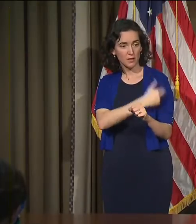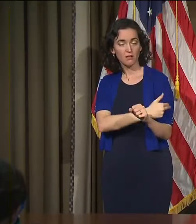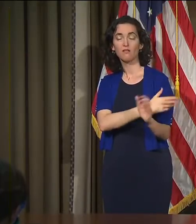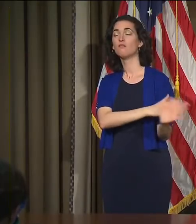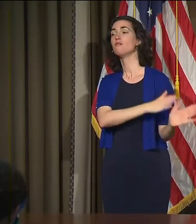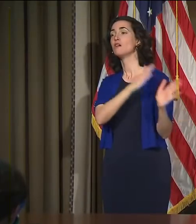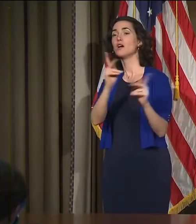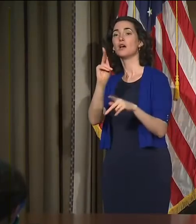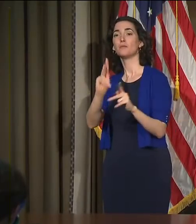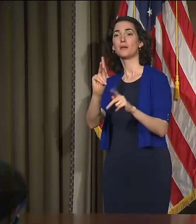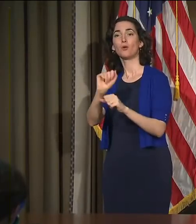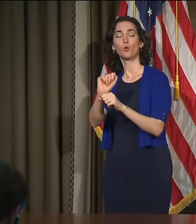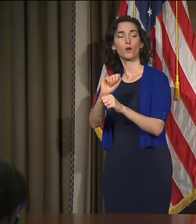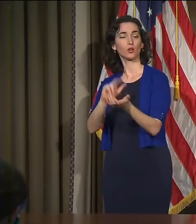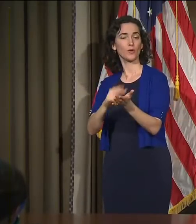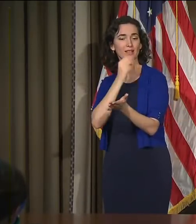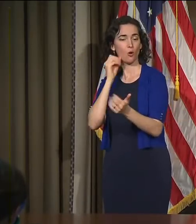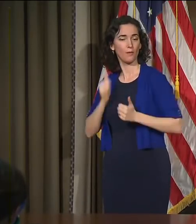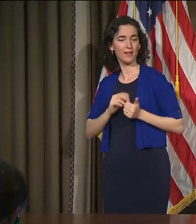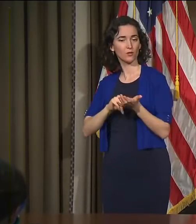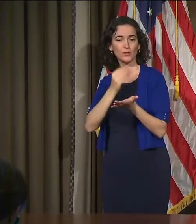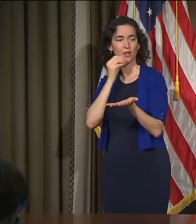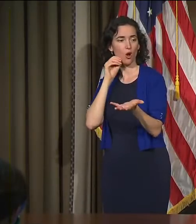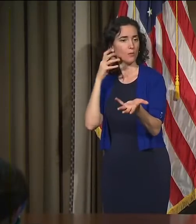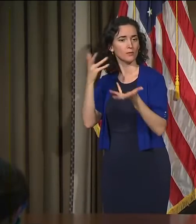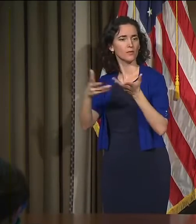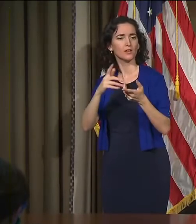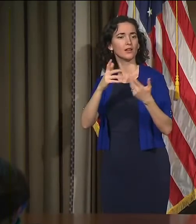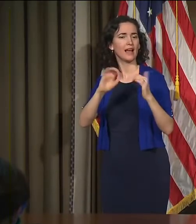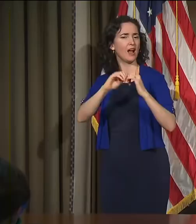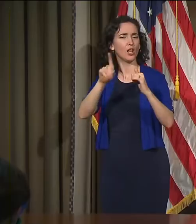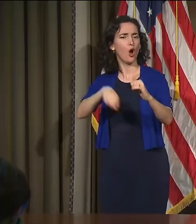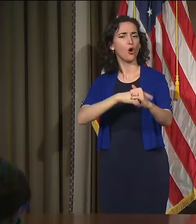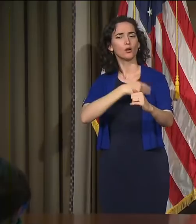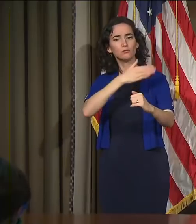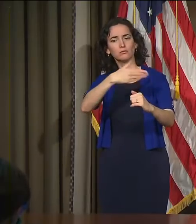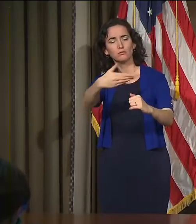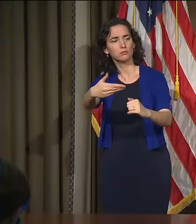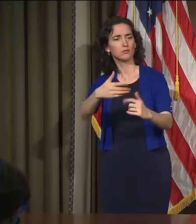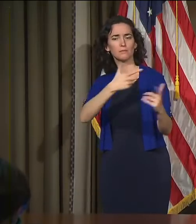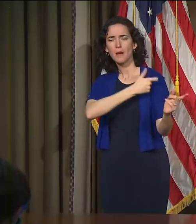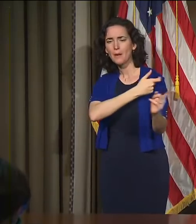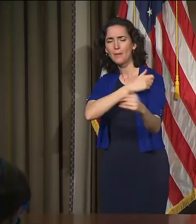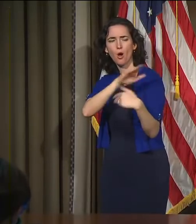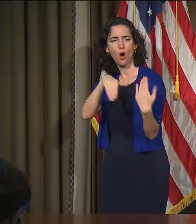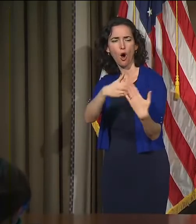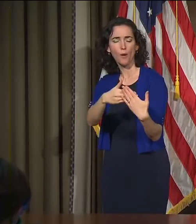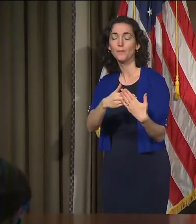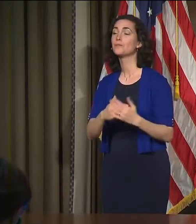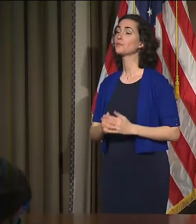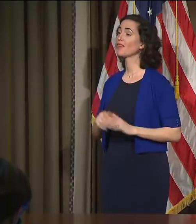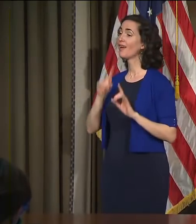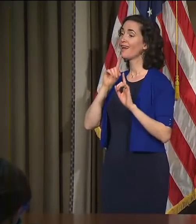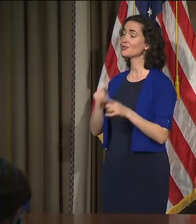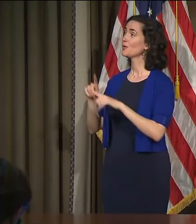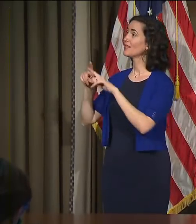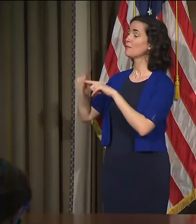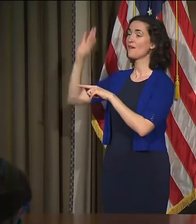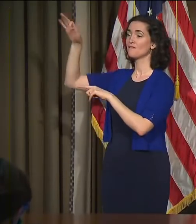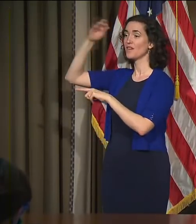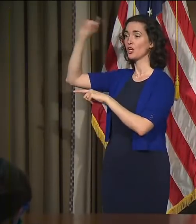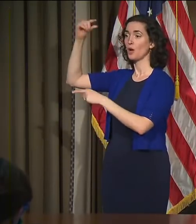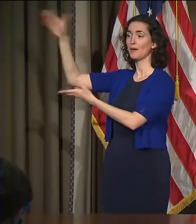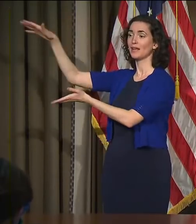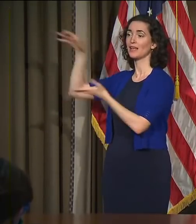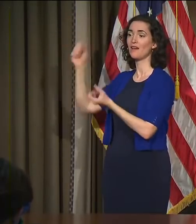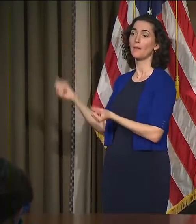lines. It's really just a factor of how much we receive from the feds. And, with the cadence going forward and what General Perna and Operation